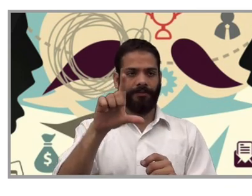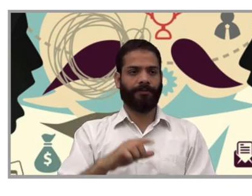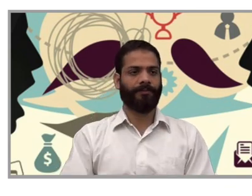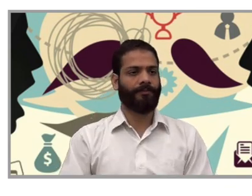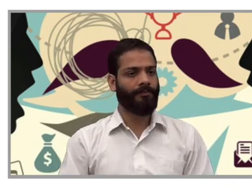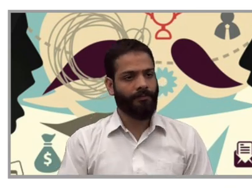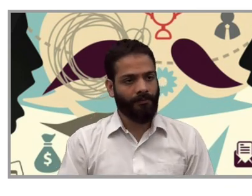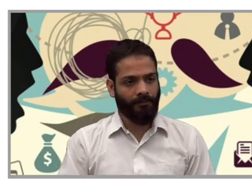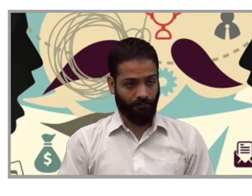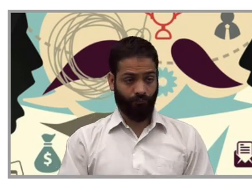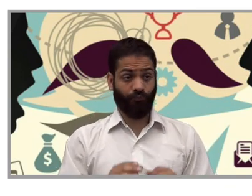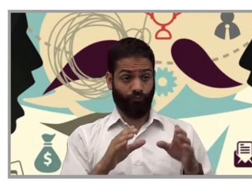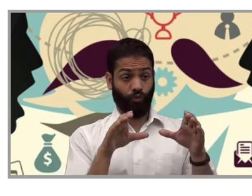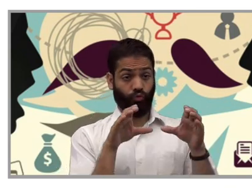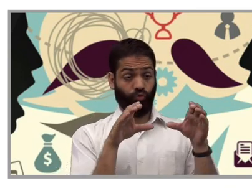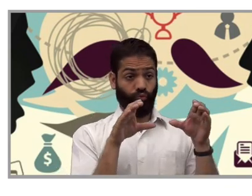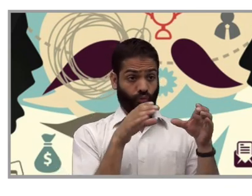path movement of the verb.